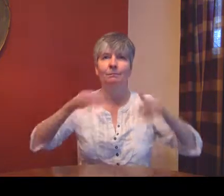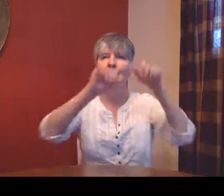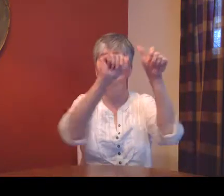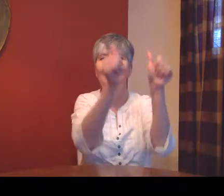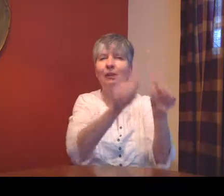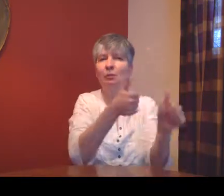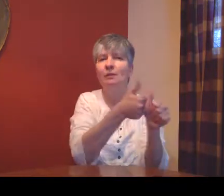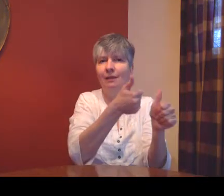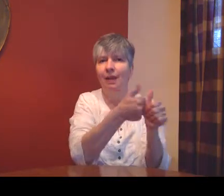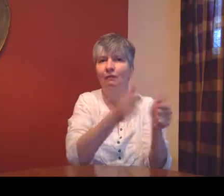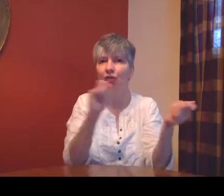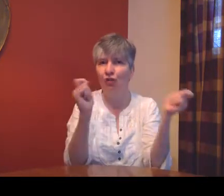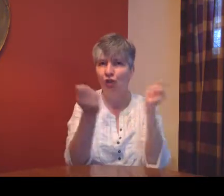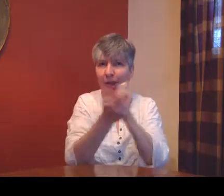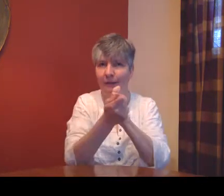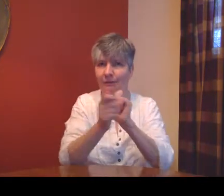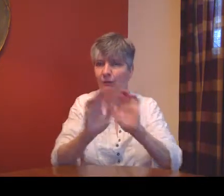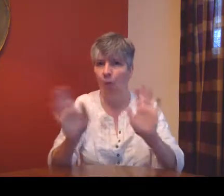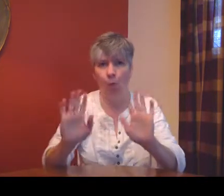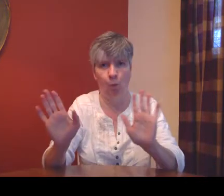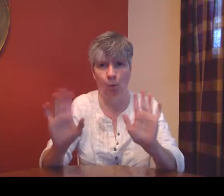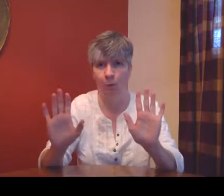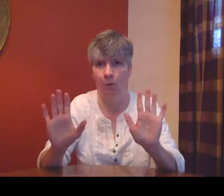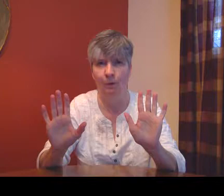The statue itself changed? No.